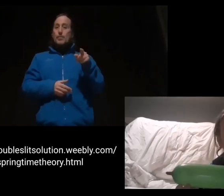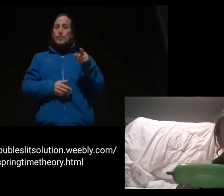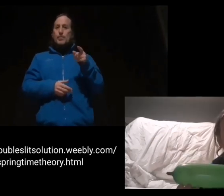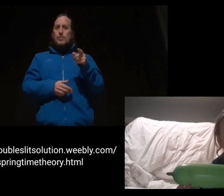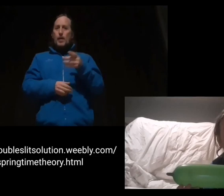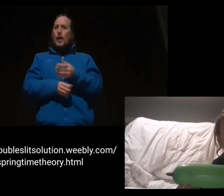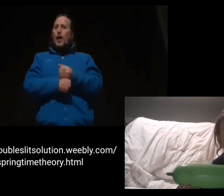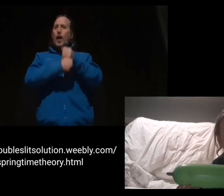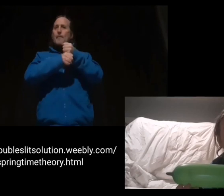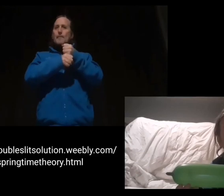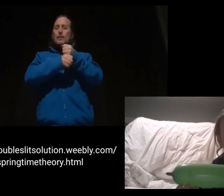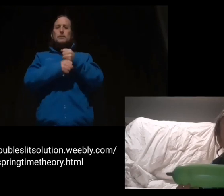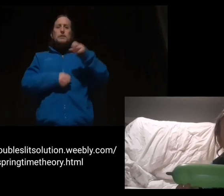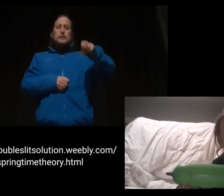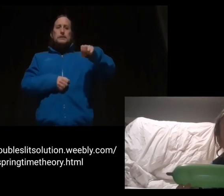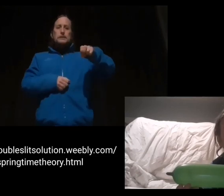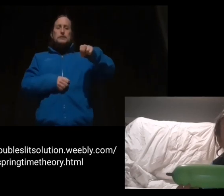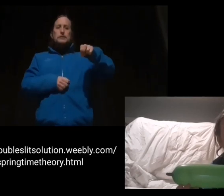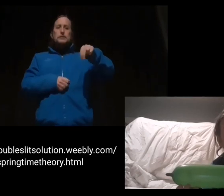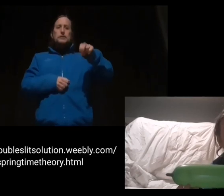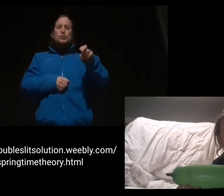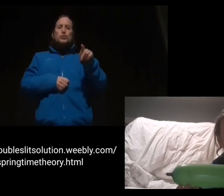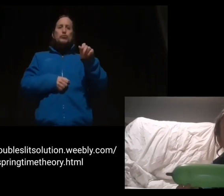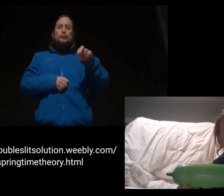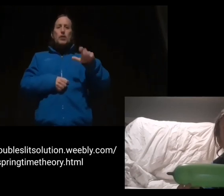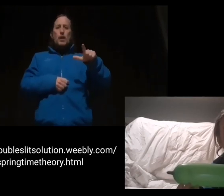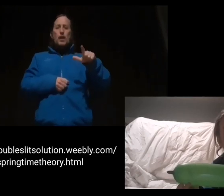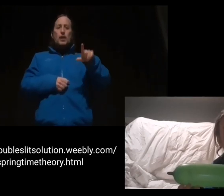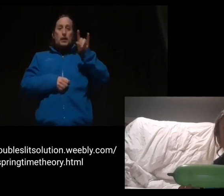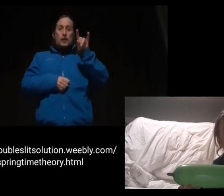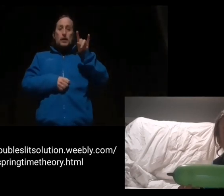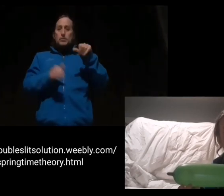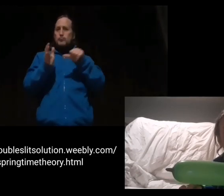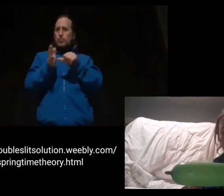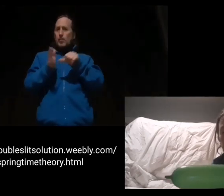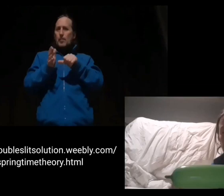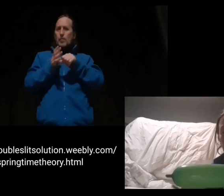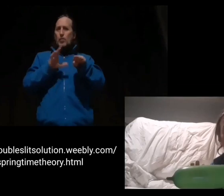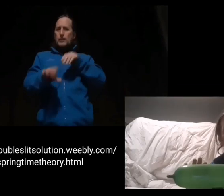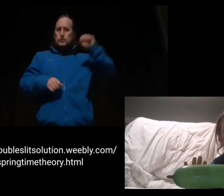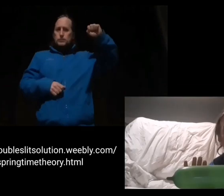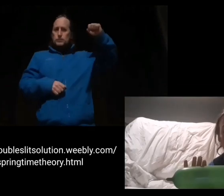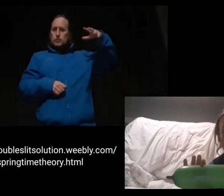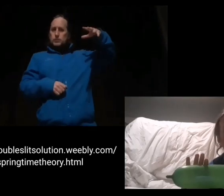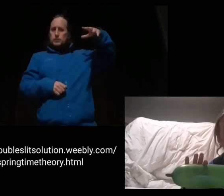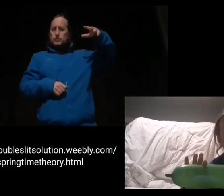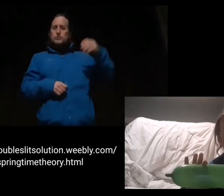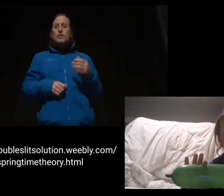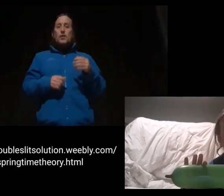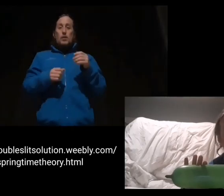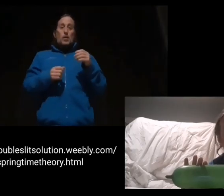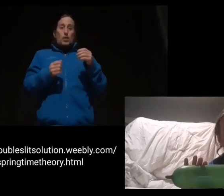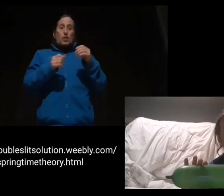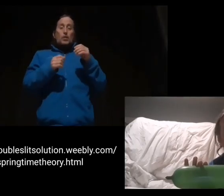solves the neutral H problem in the sun's photosphere. Because as